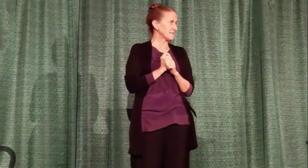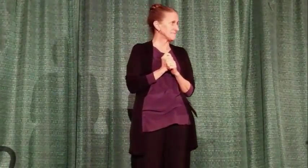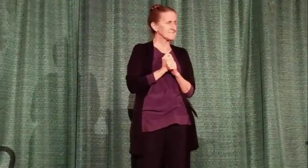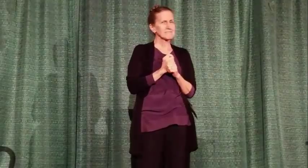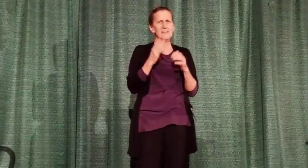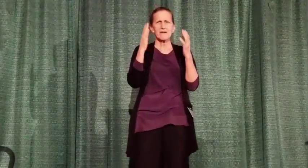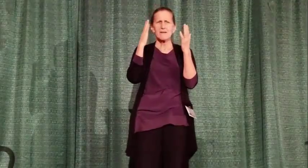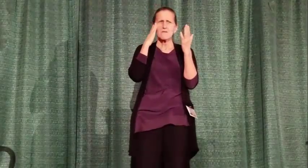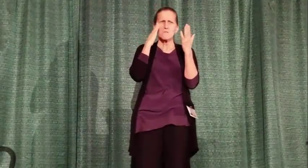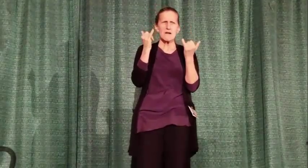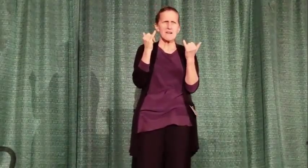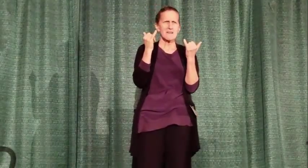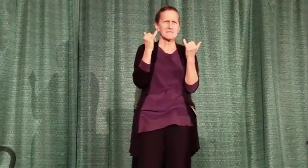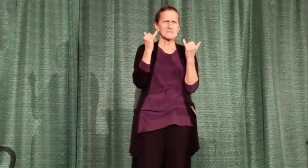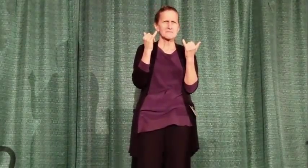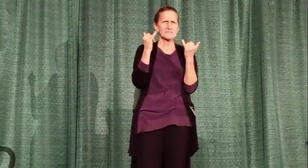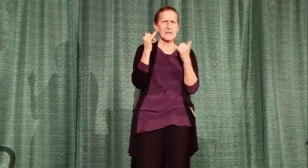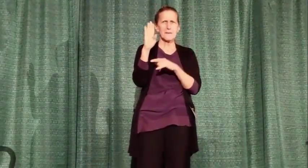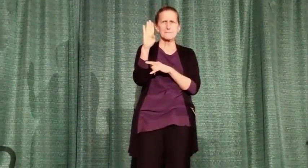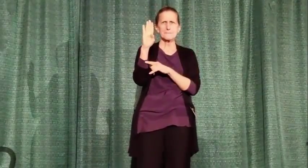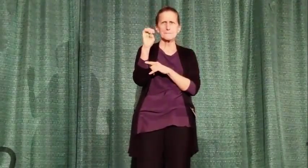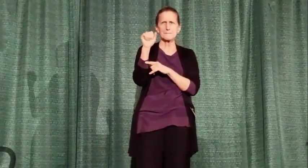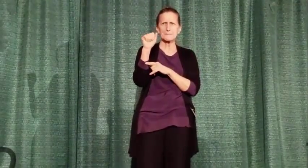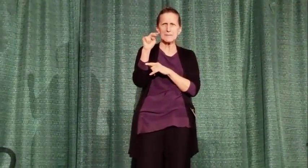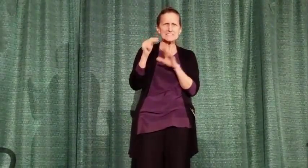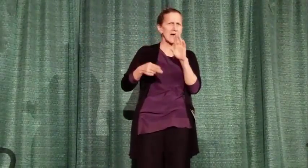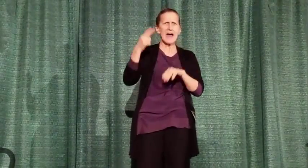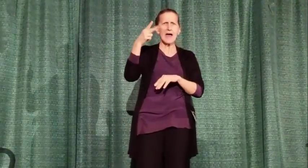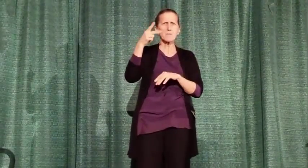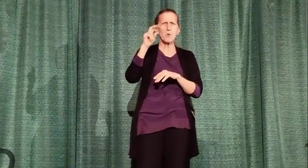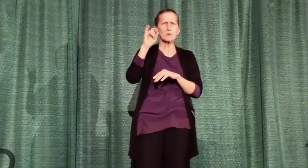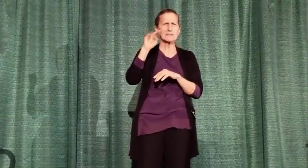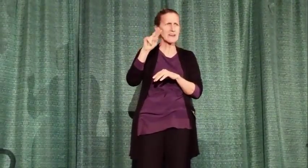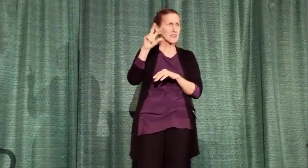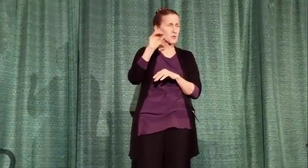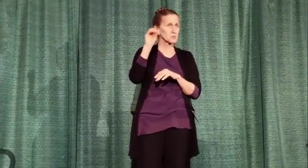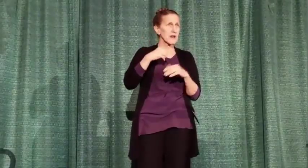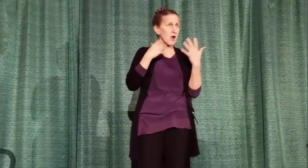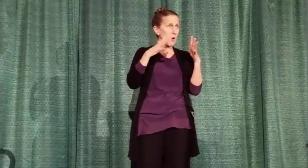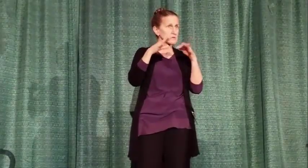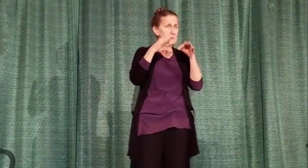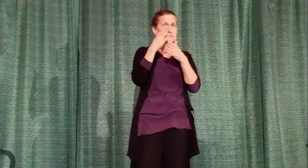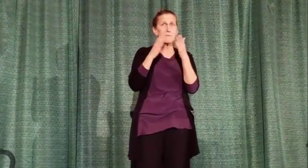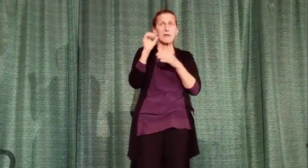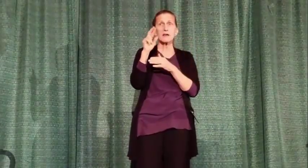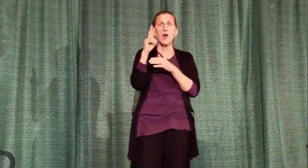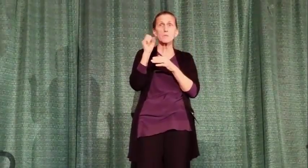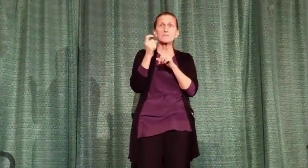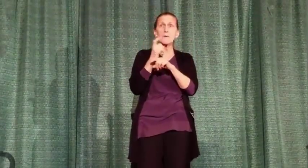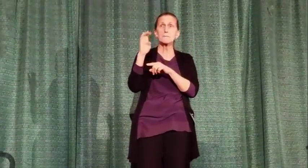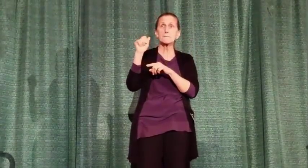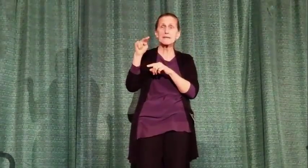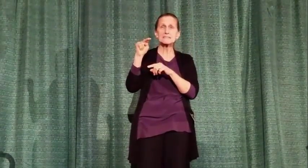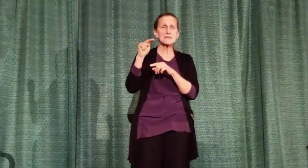How come beans are very high in protein? About 30% protein. I already told you that some of the carbohydrate in beans are